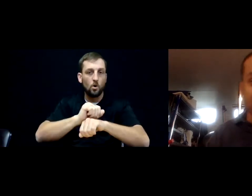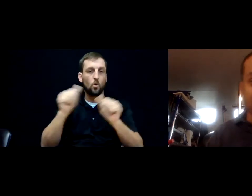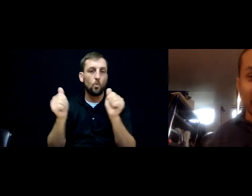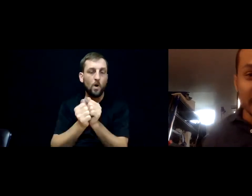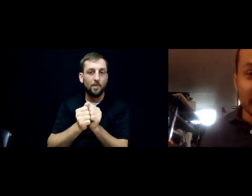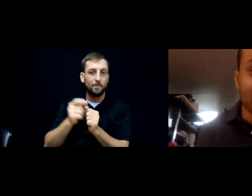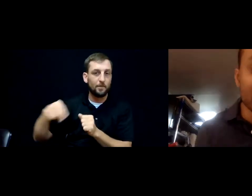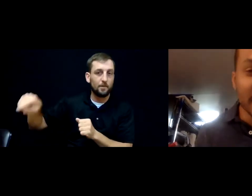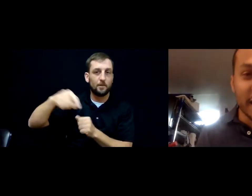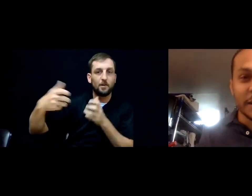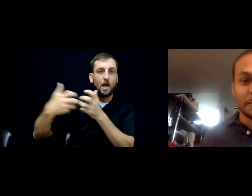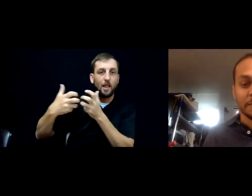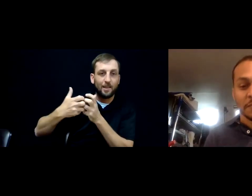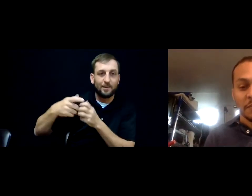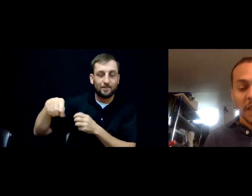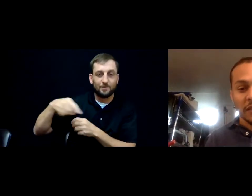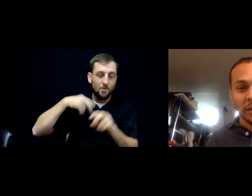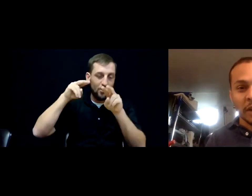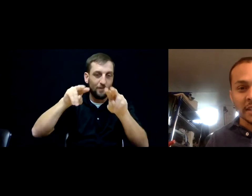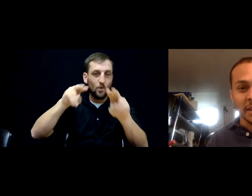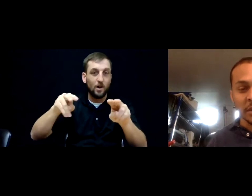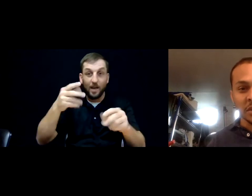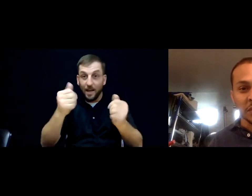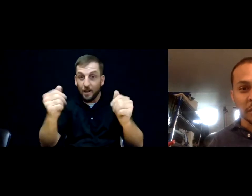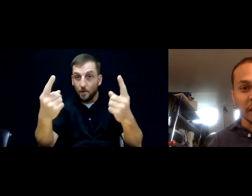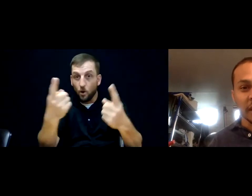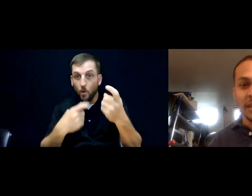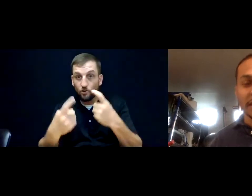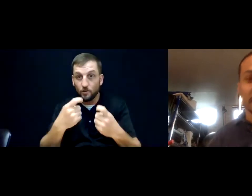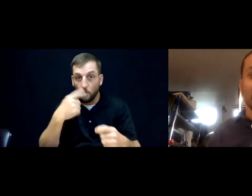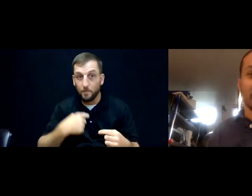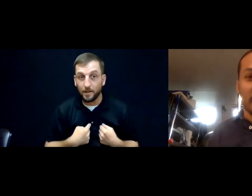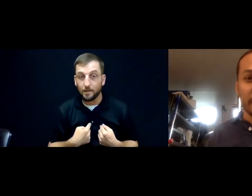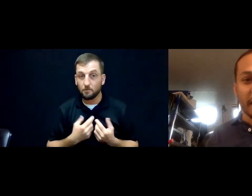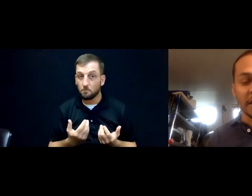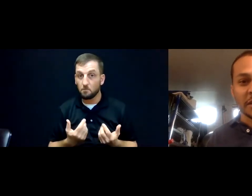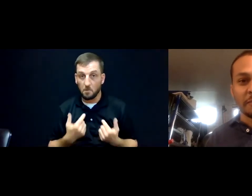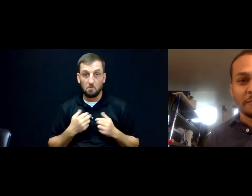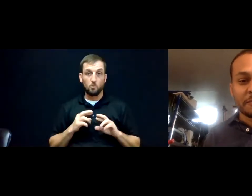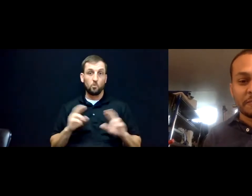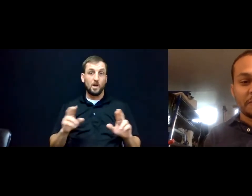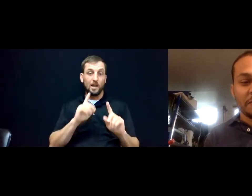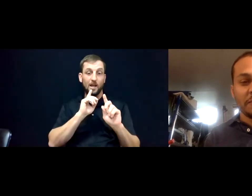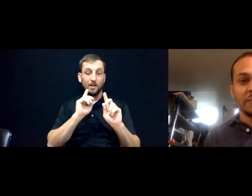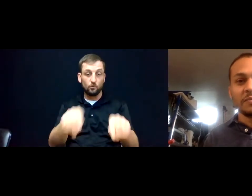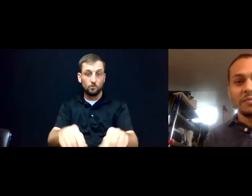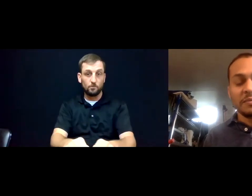esteemed colleagues. And if anyone has any questions for me, I'm here to answer them.